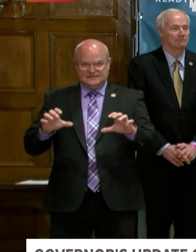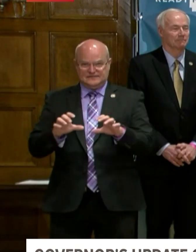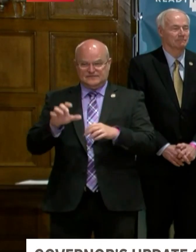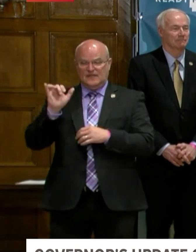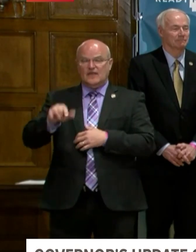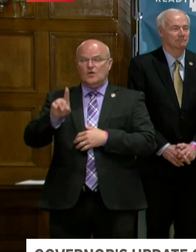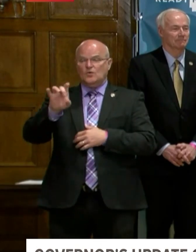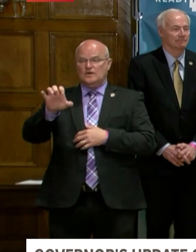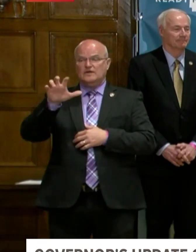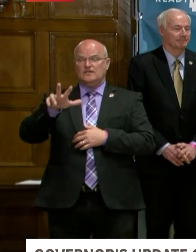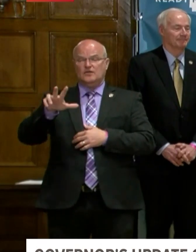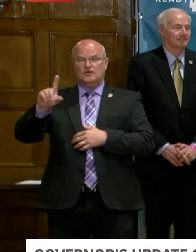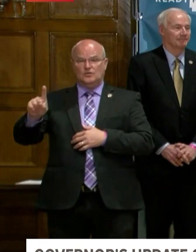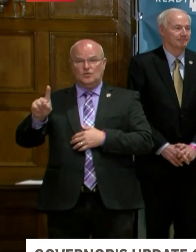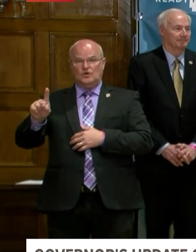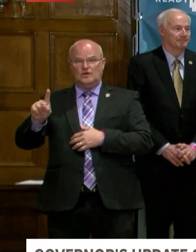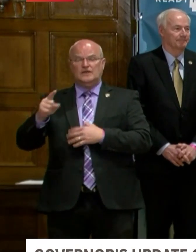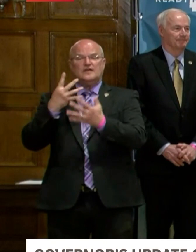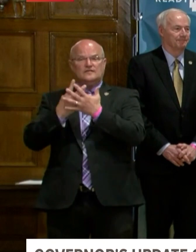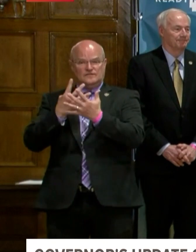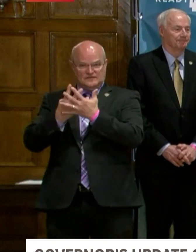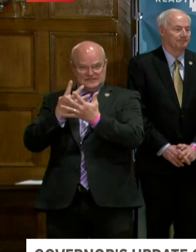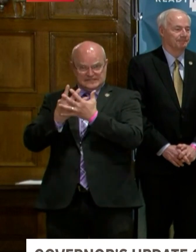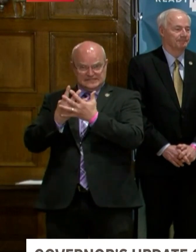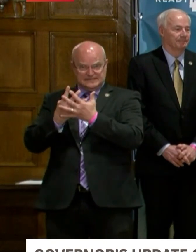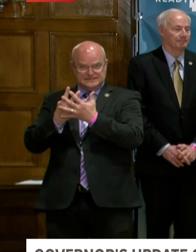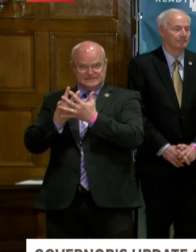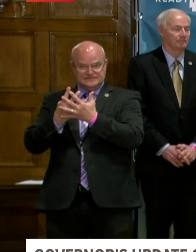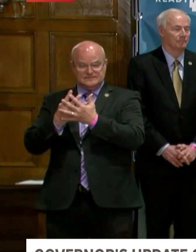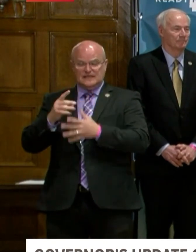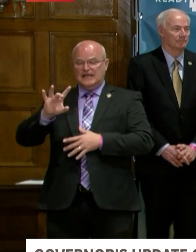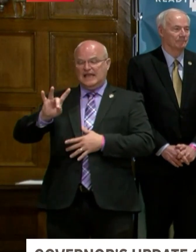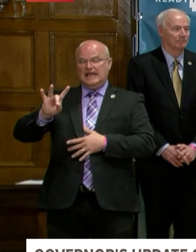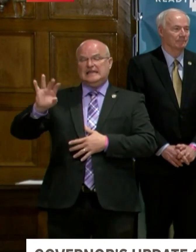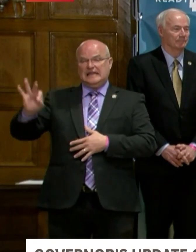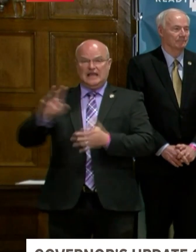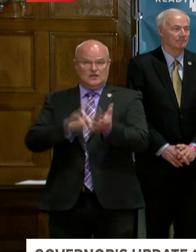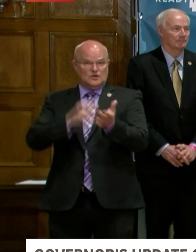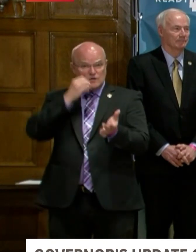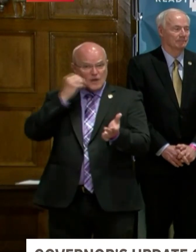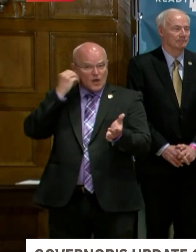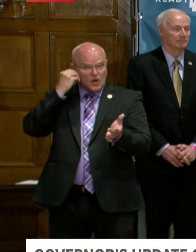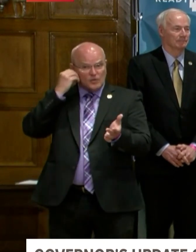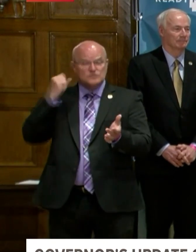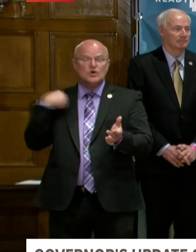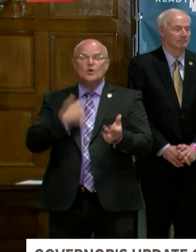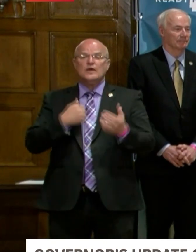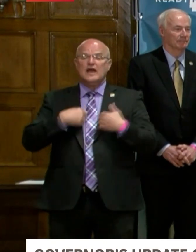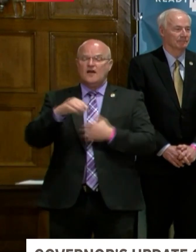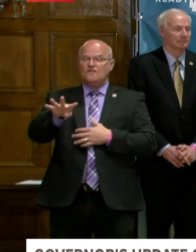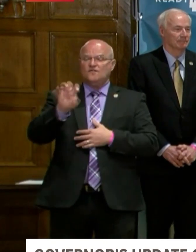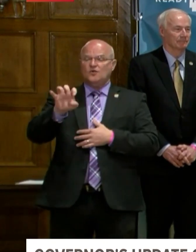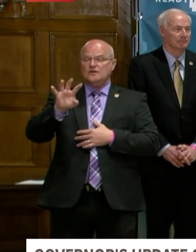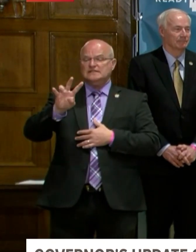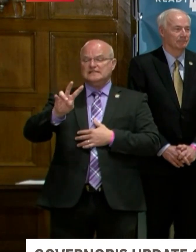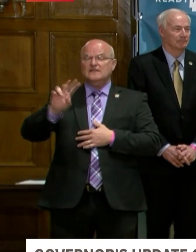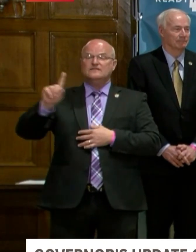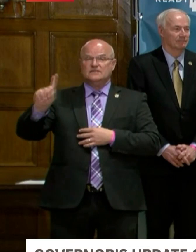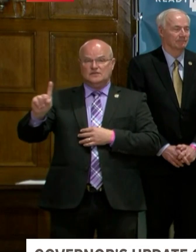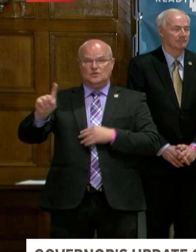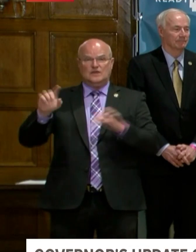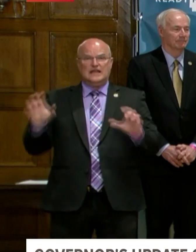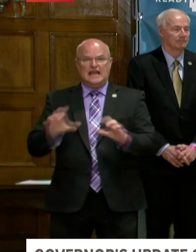those, 131 are in correctional facilities, 89 are in nursing homes, so we have